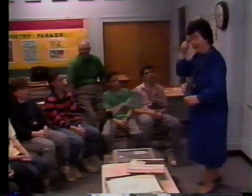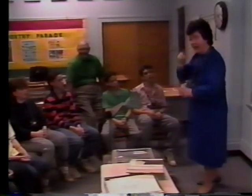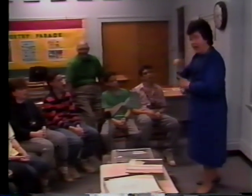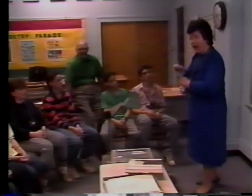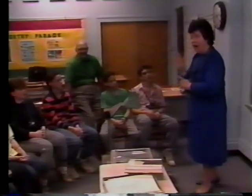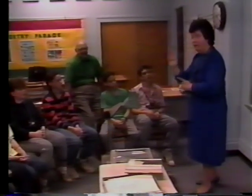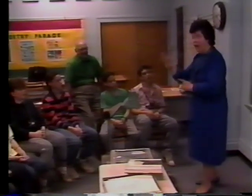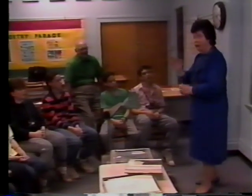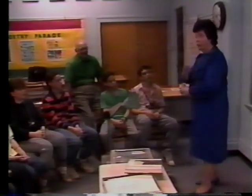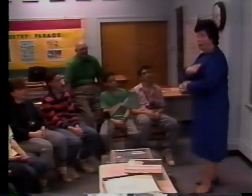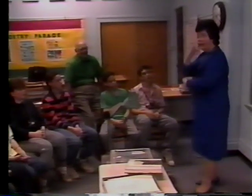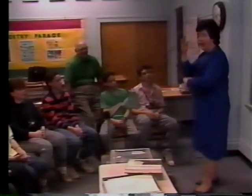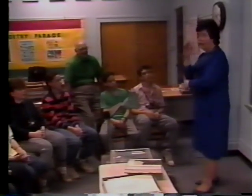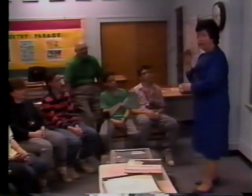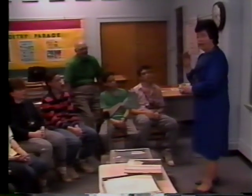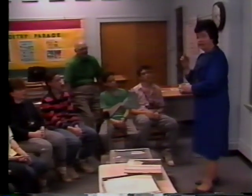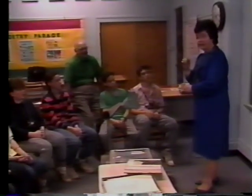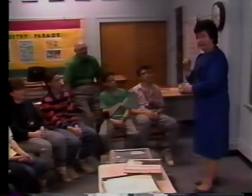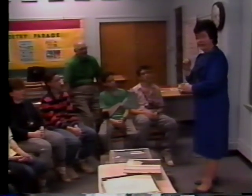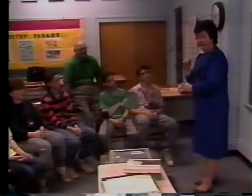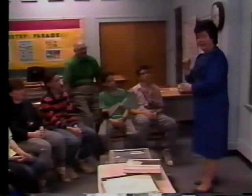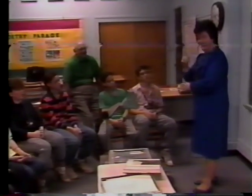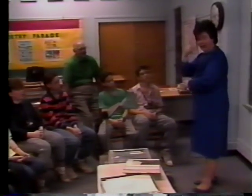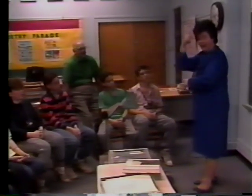Think about your daydreams.